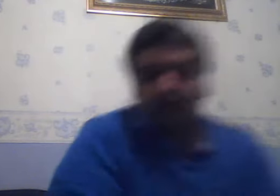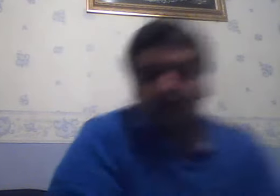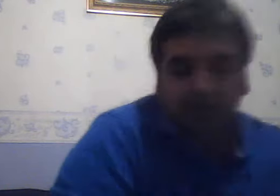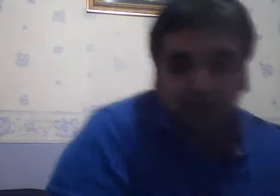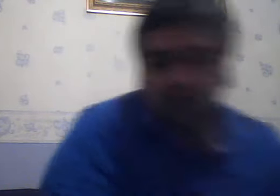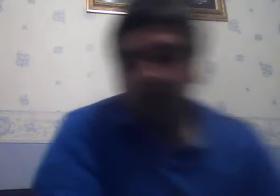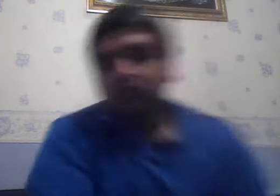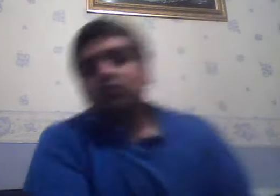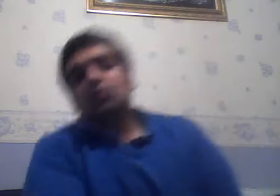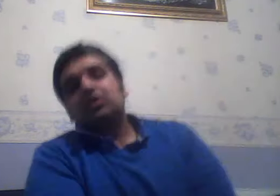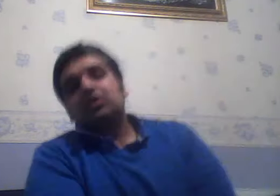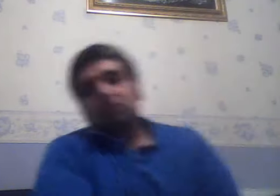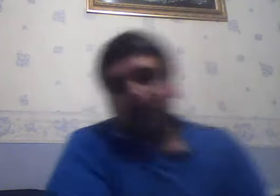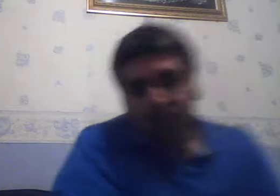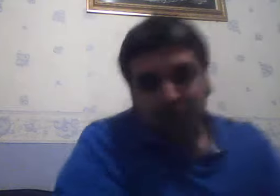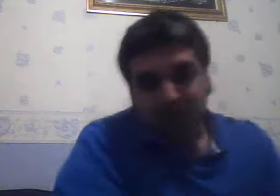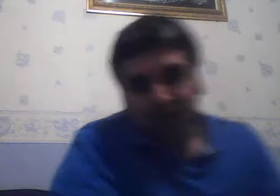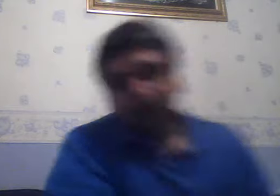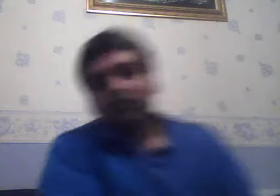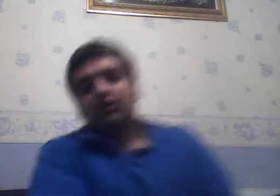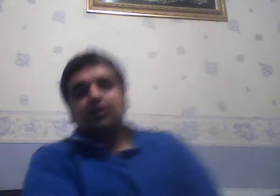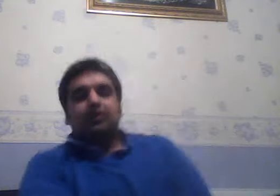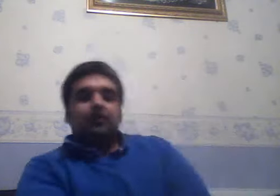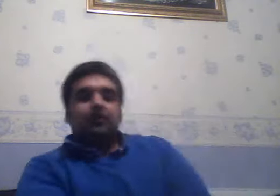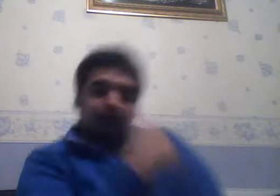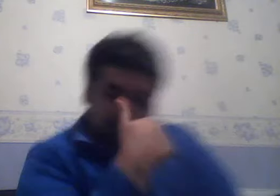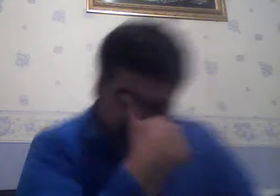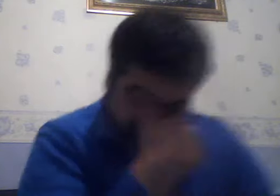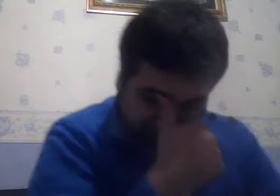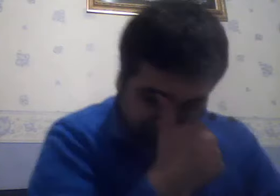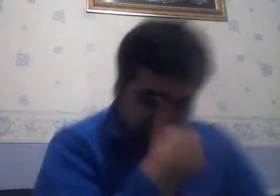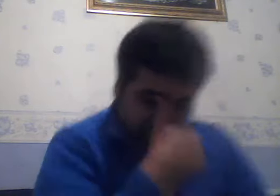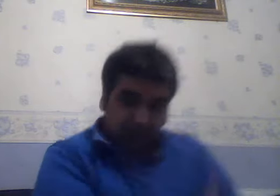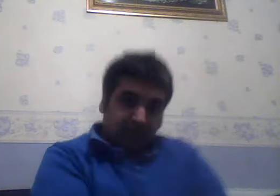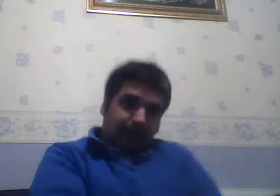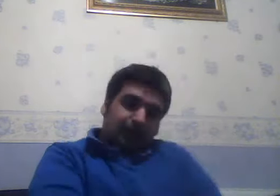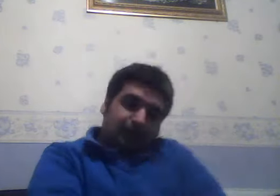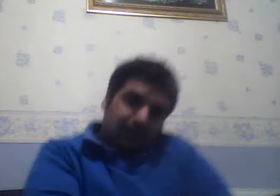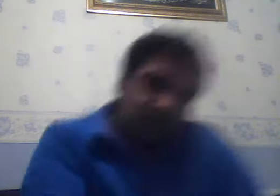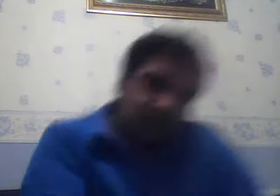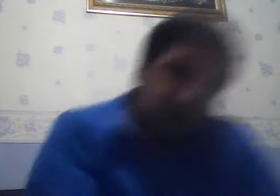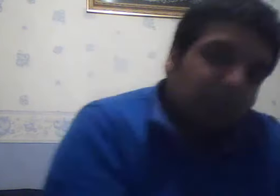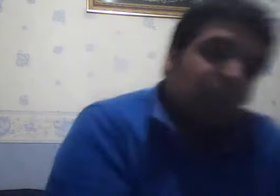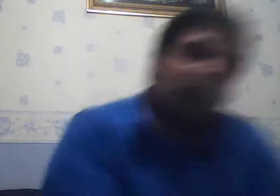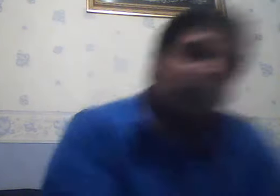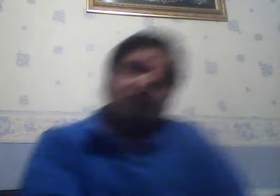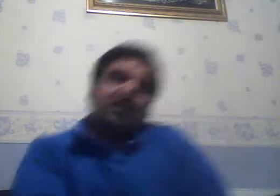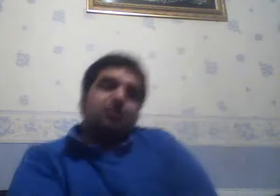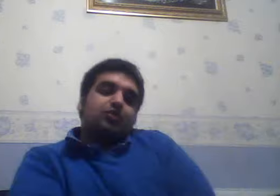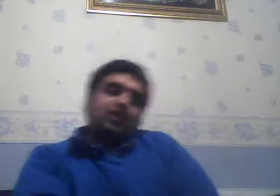I just want him to do the best for himself. You mean like the way you did? Your tattoos and